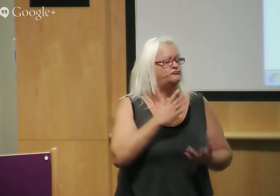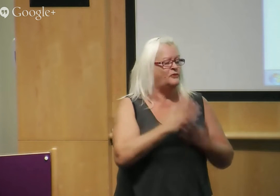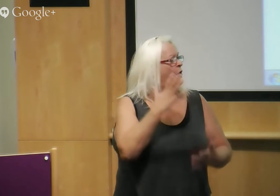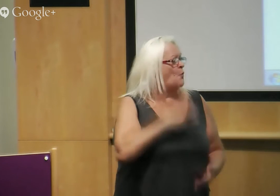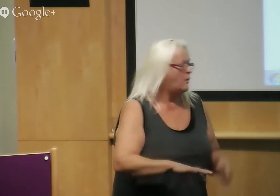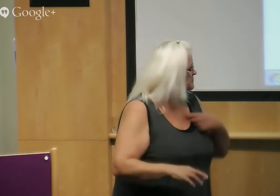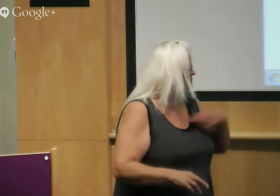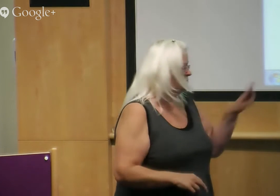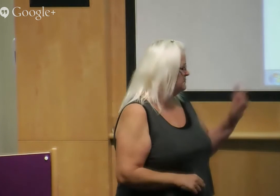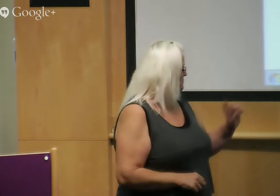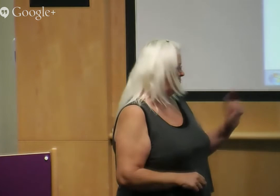great presentation.